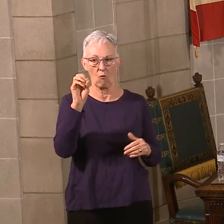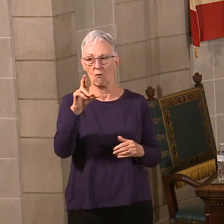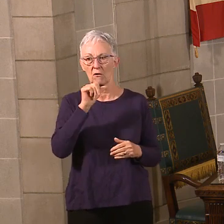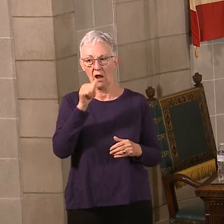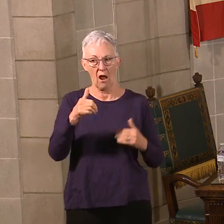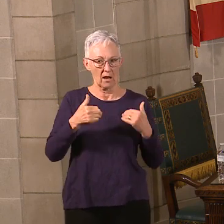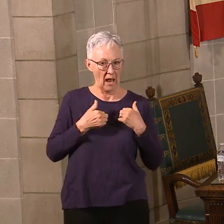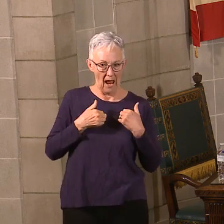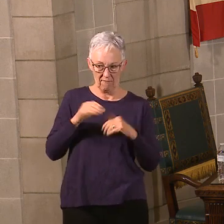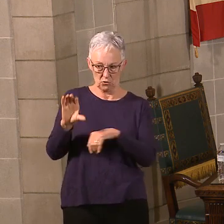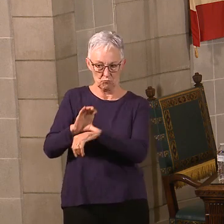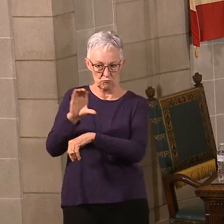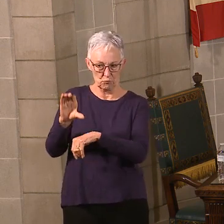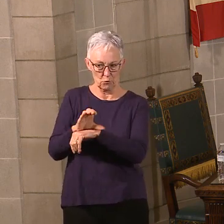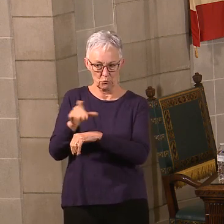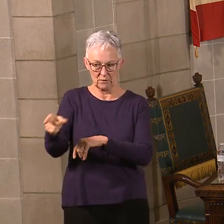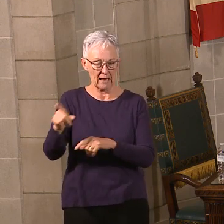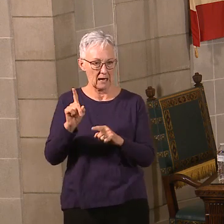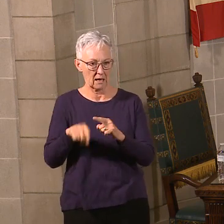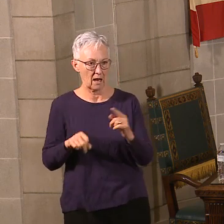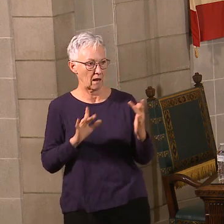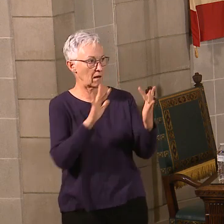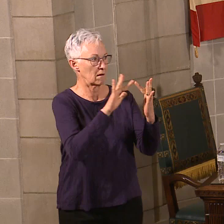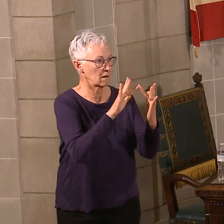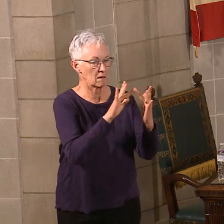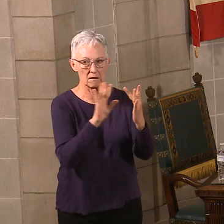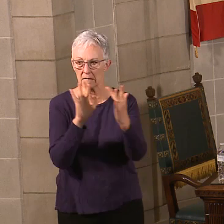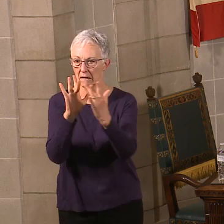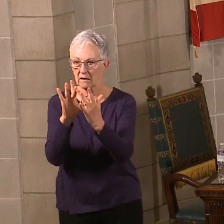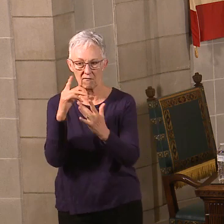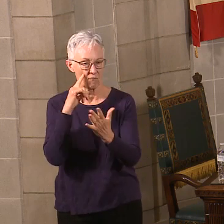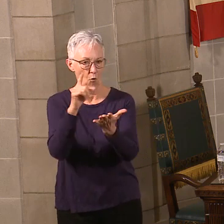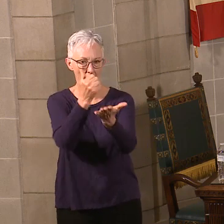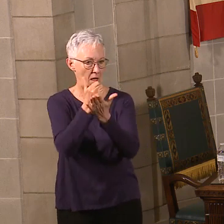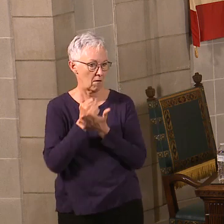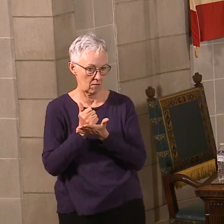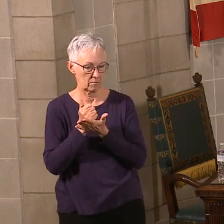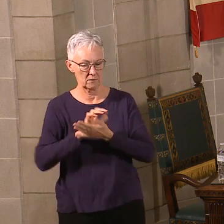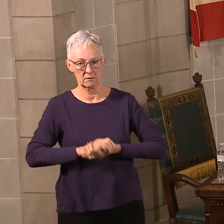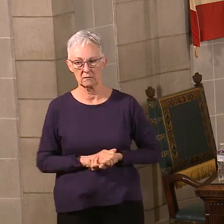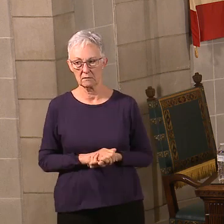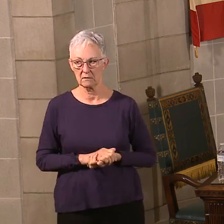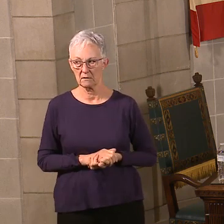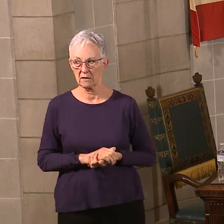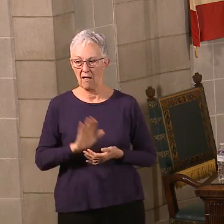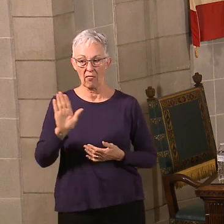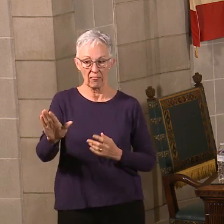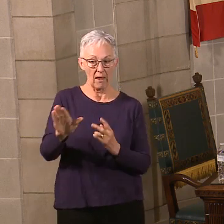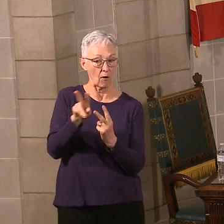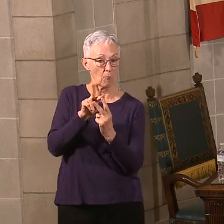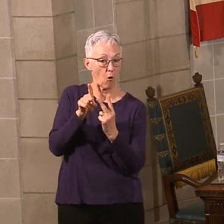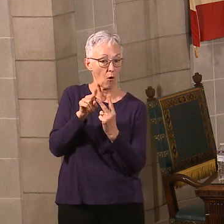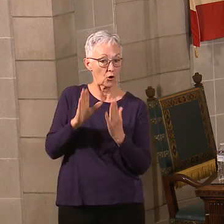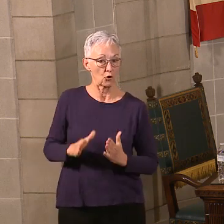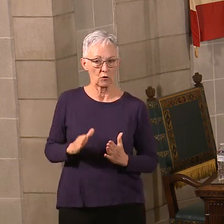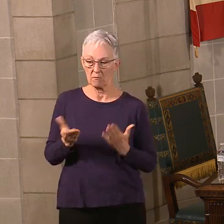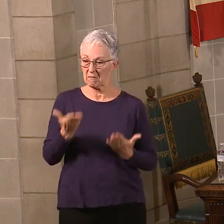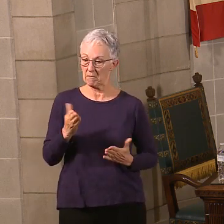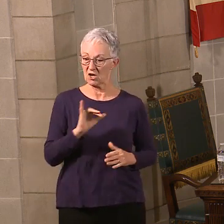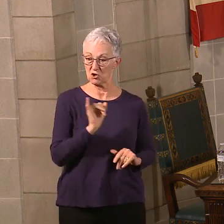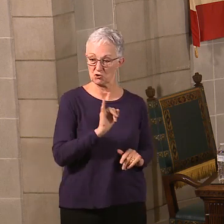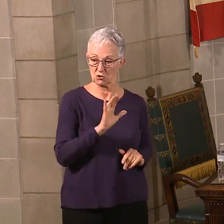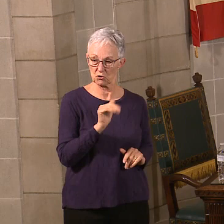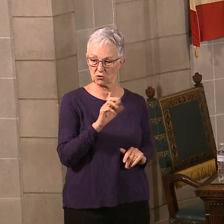an abusive partner. Abusive partners may also withhold insurance cards or prevent survivors from